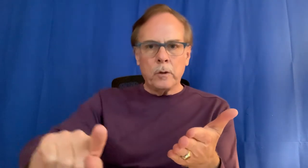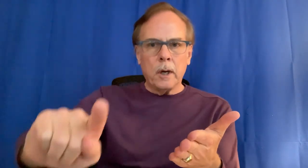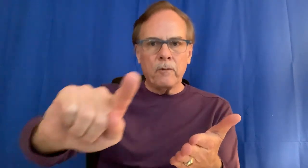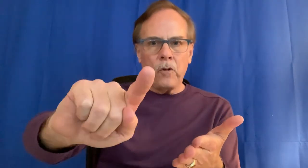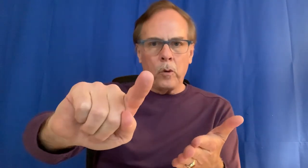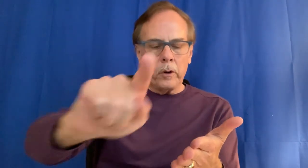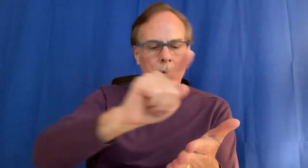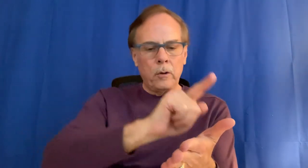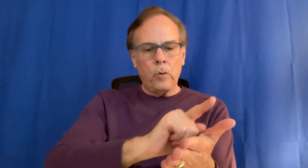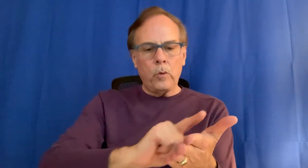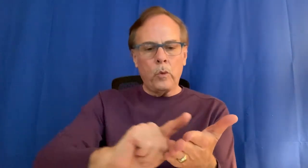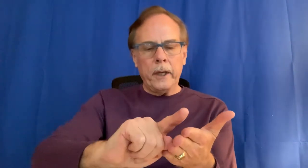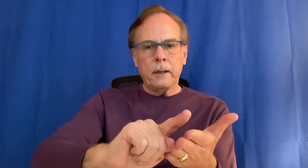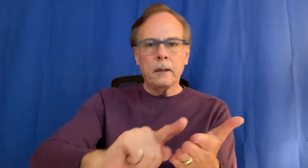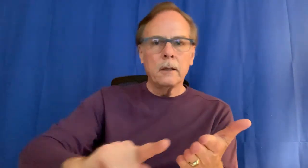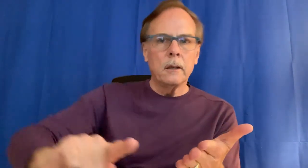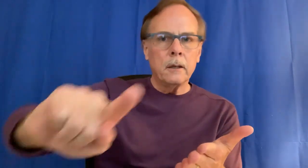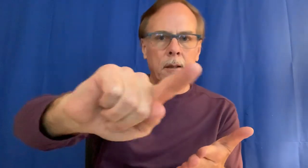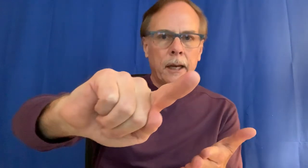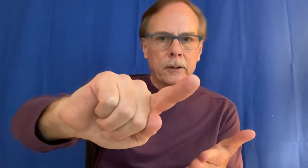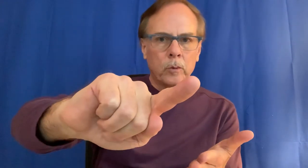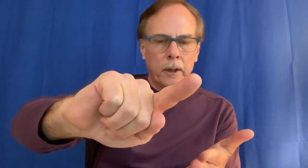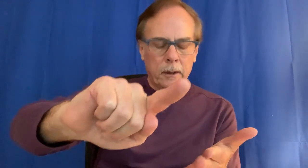come forward. Week, next week.